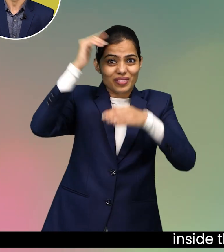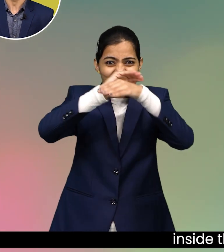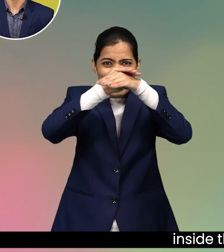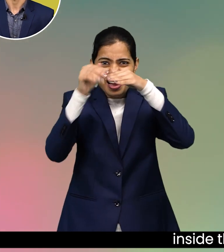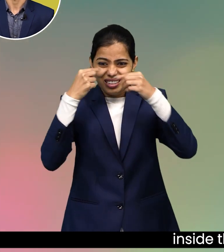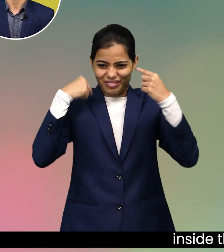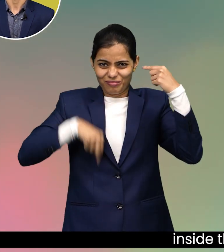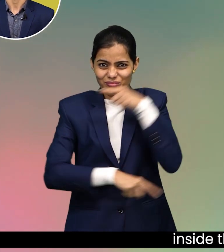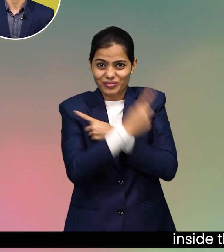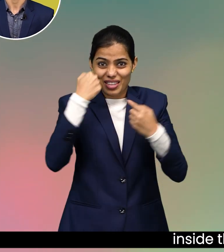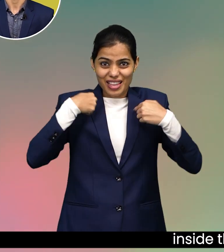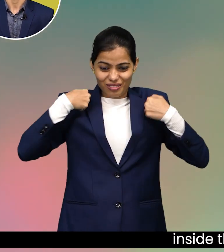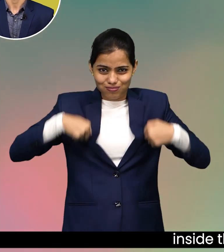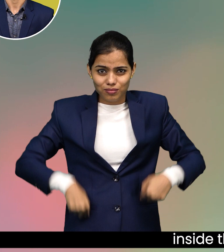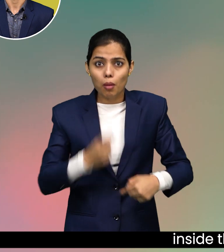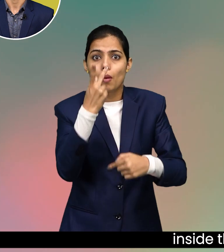inside the cranium.